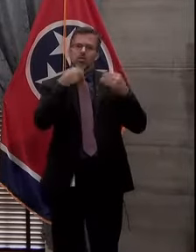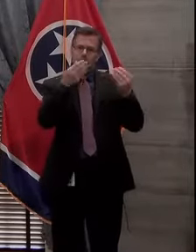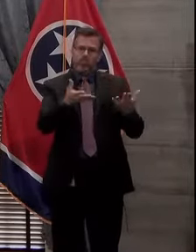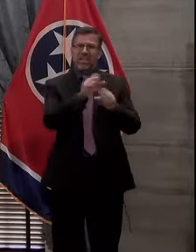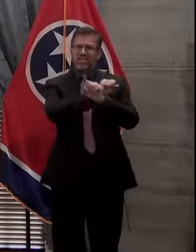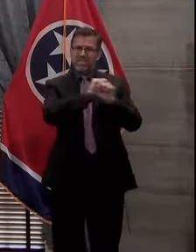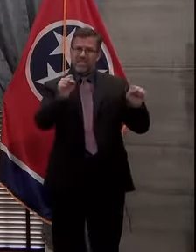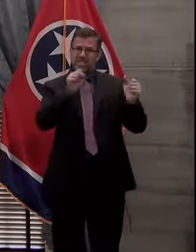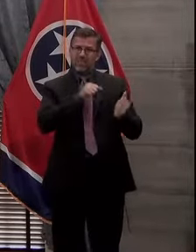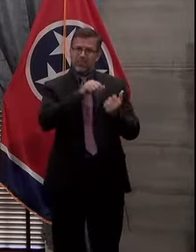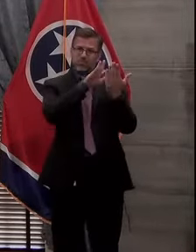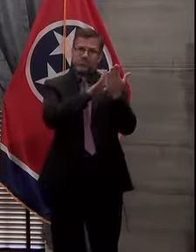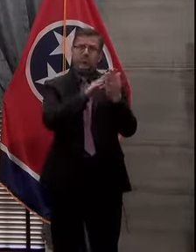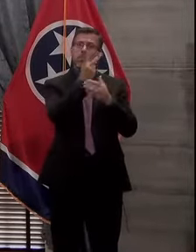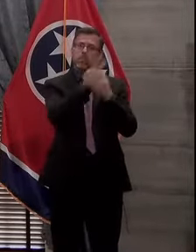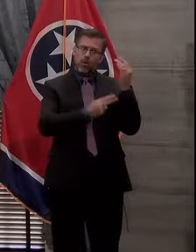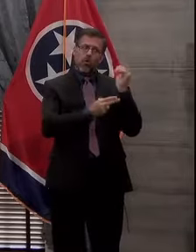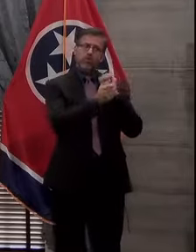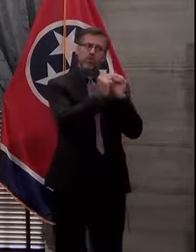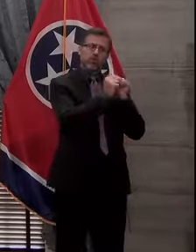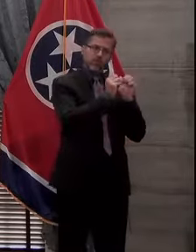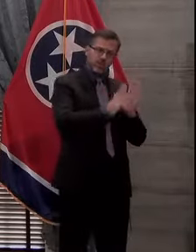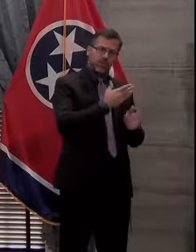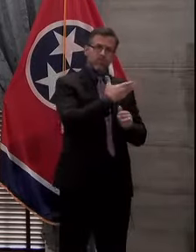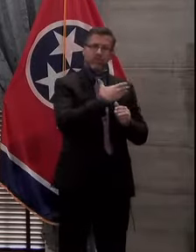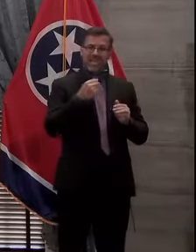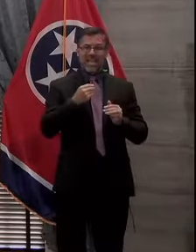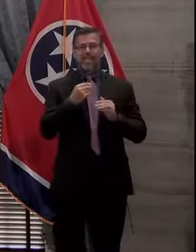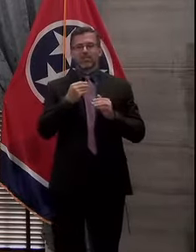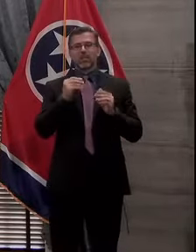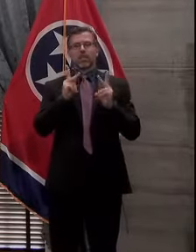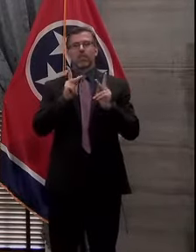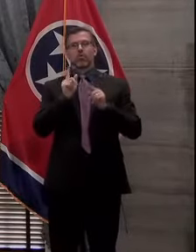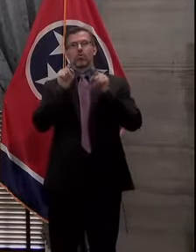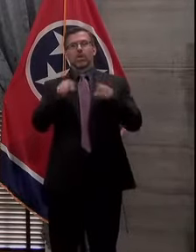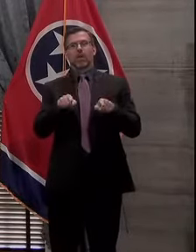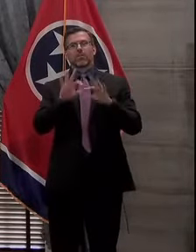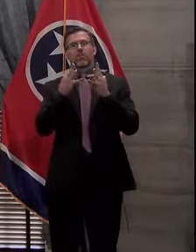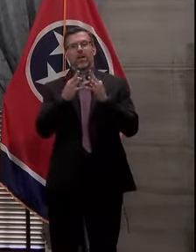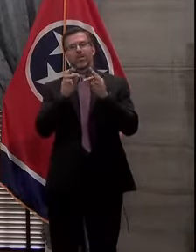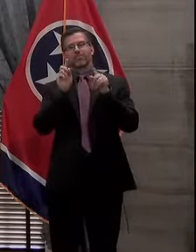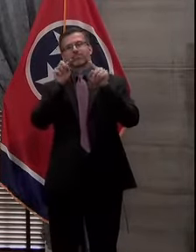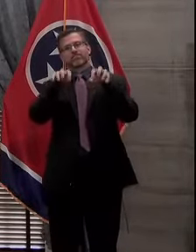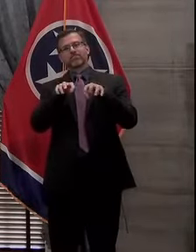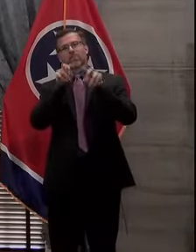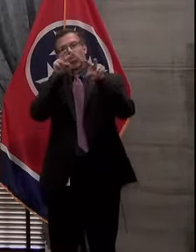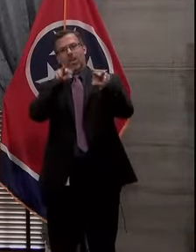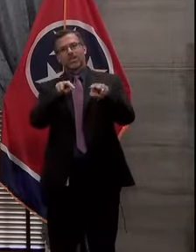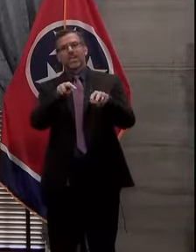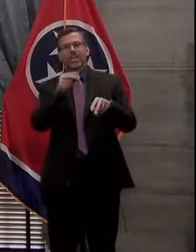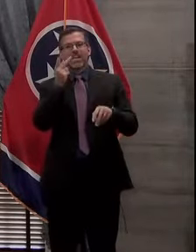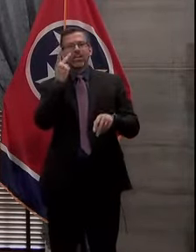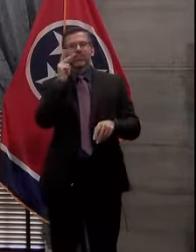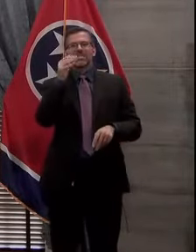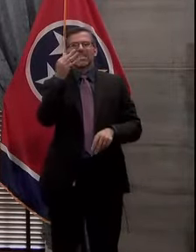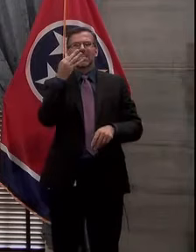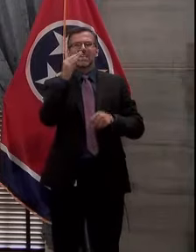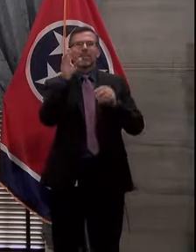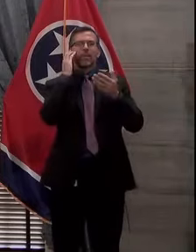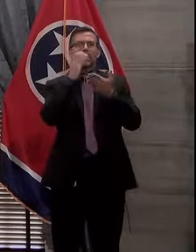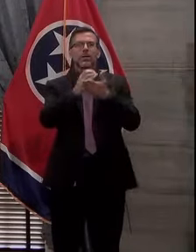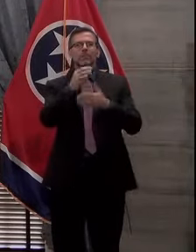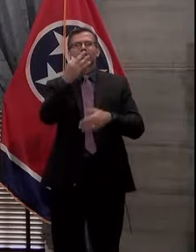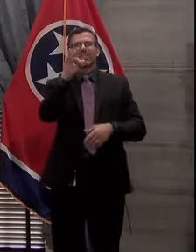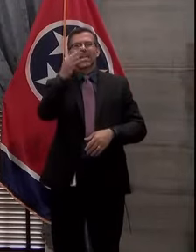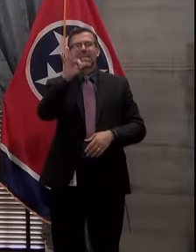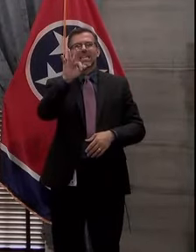possible, both for participants and for spectators. And if you haven't seen it, I encourage you to look at the 1918 photo. I think it was Georgia Tech, where they had